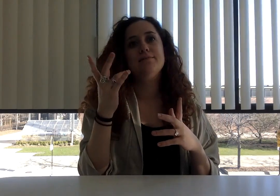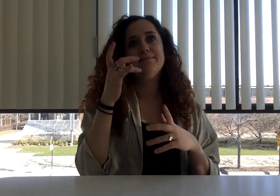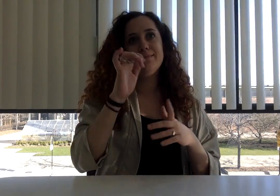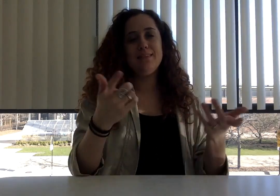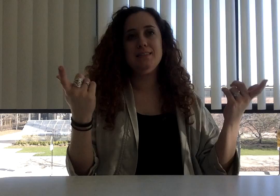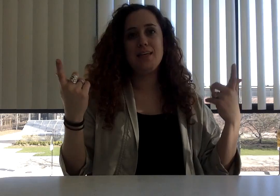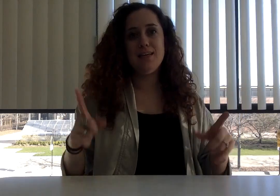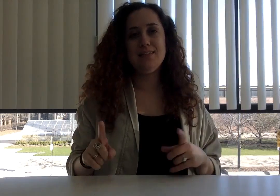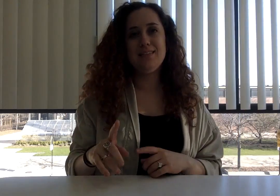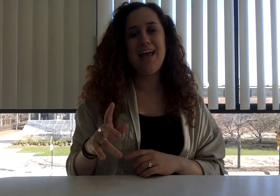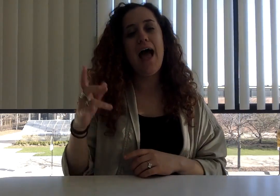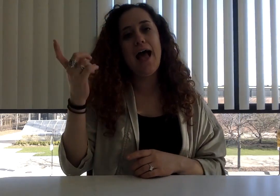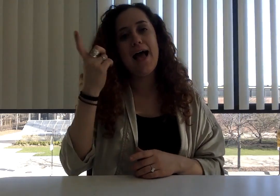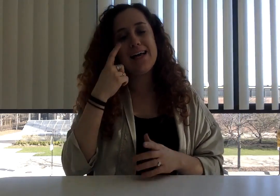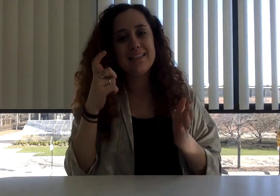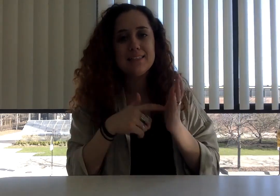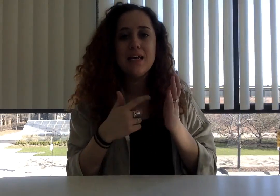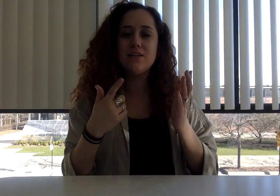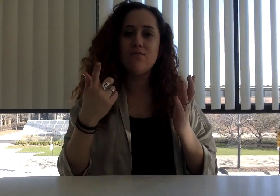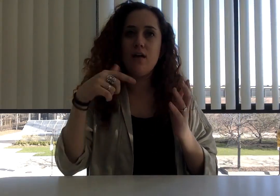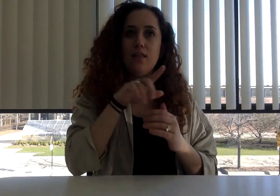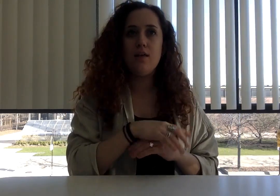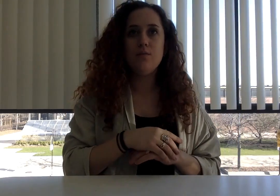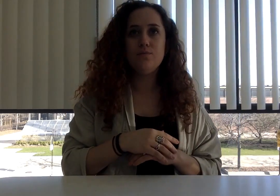recognize that's a quadrilateral bounded by 4